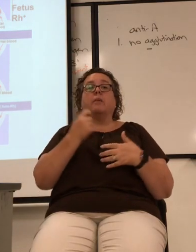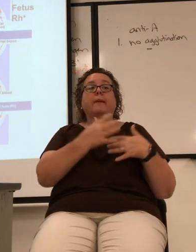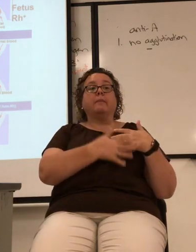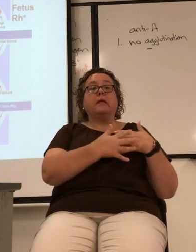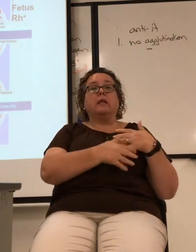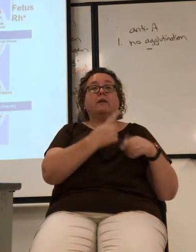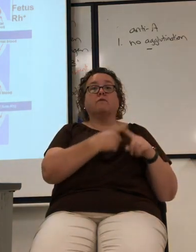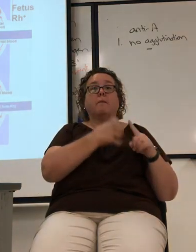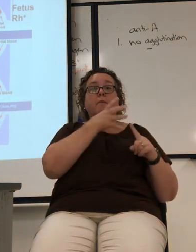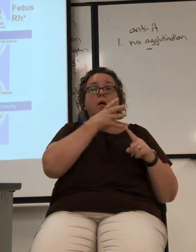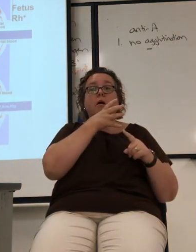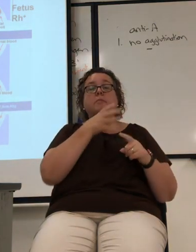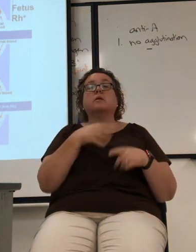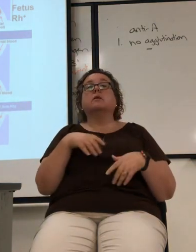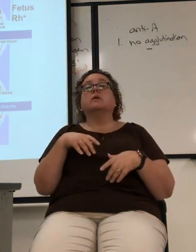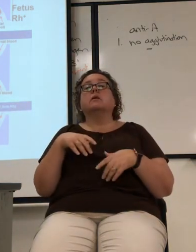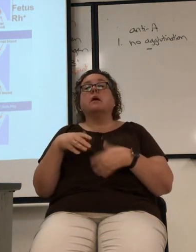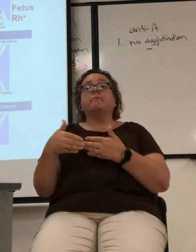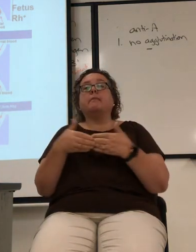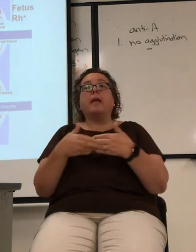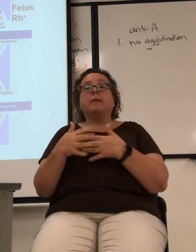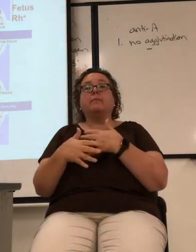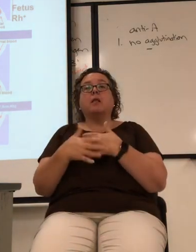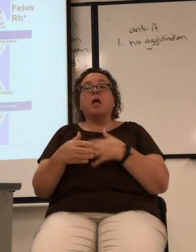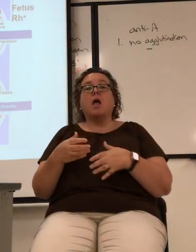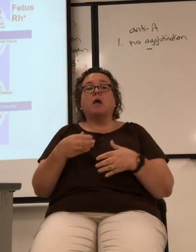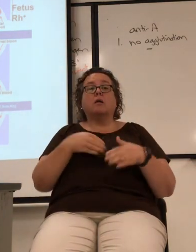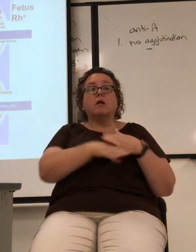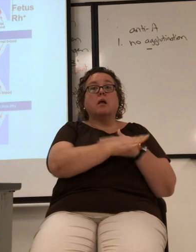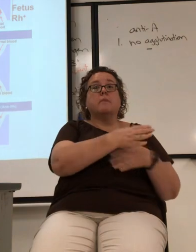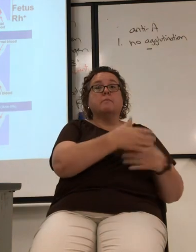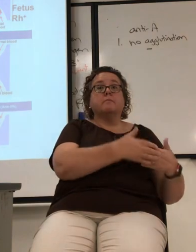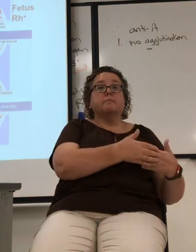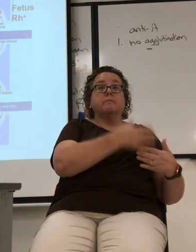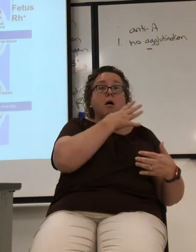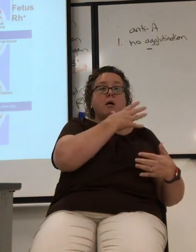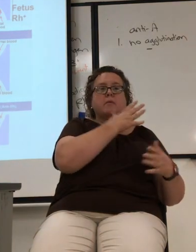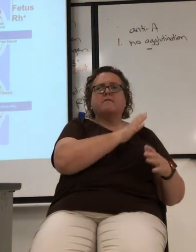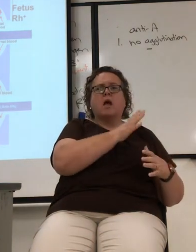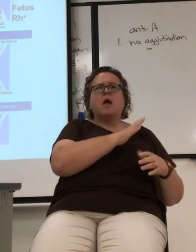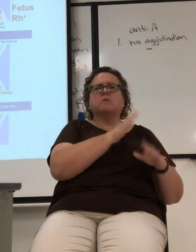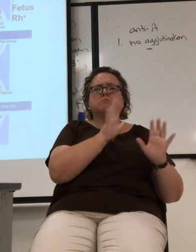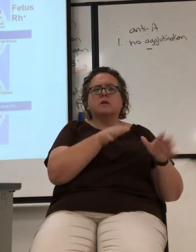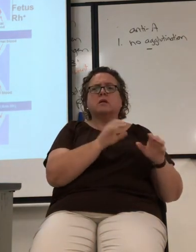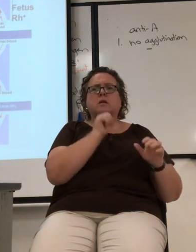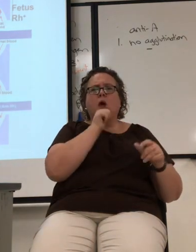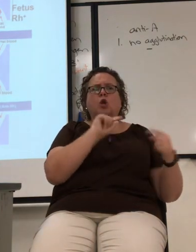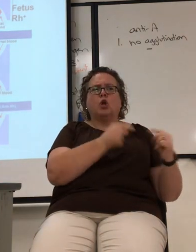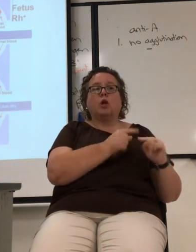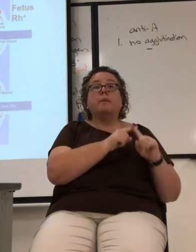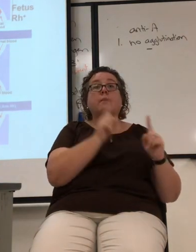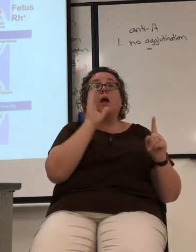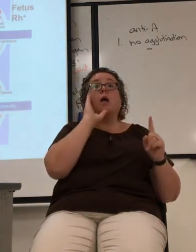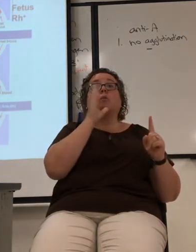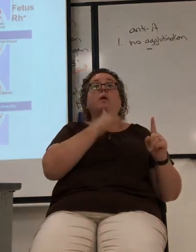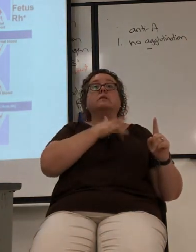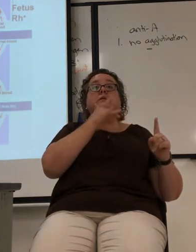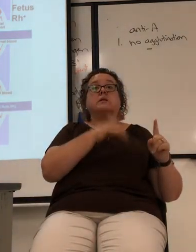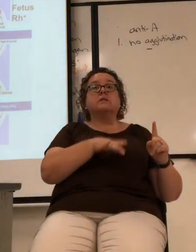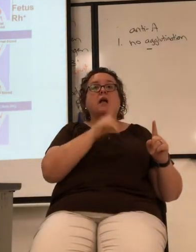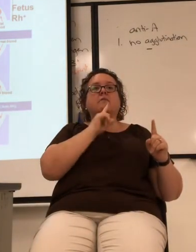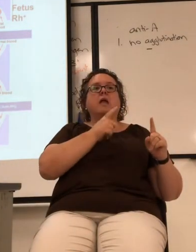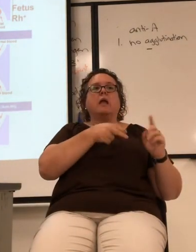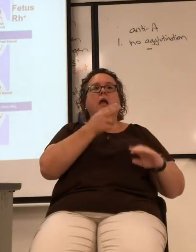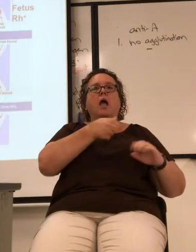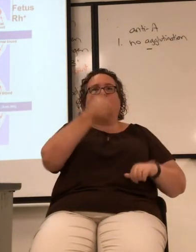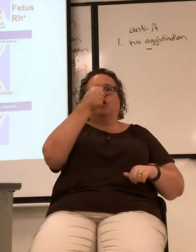into mom's. That's okay, that's not gonna hurt mom, but it will sensitize mom to make a high titer